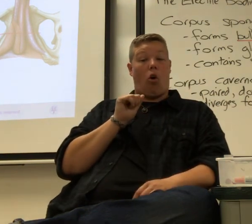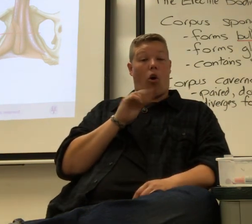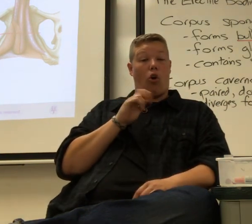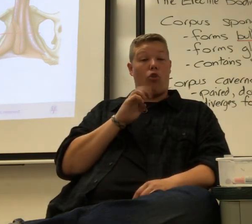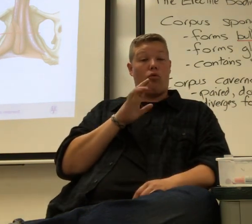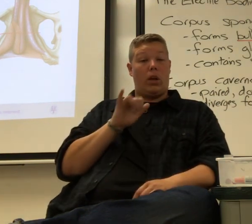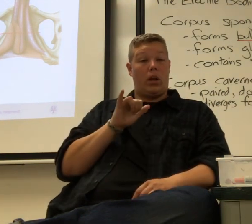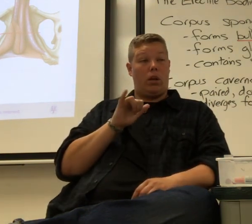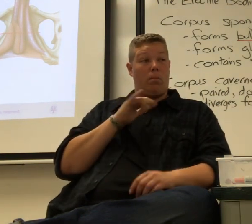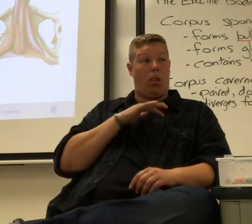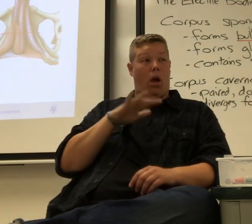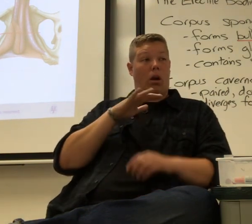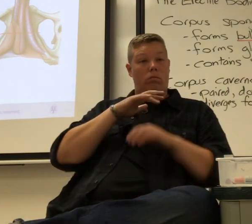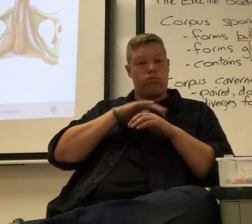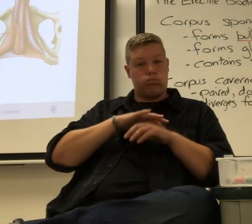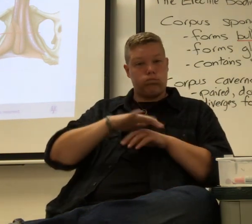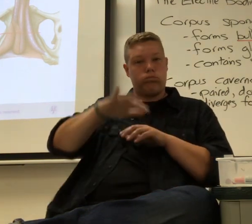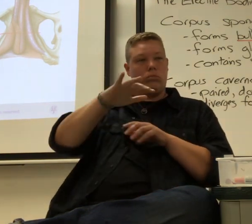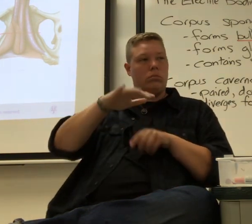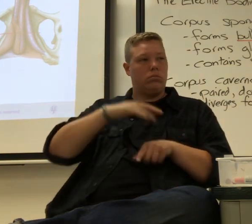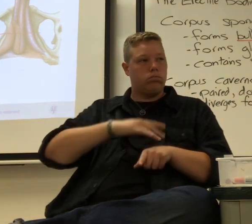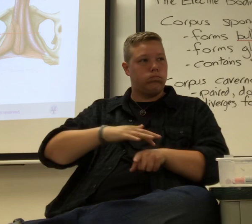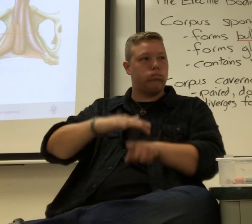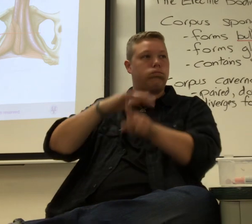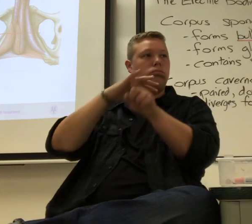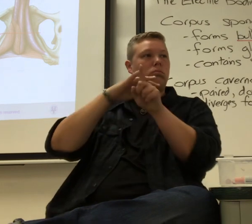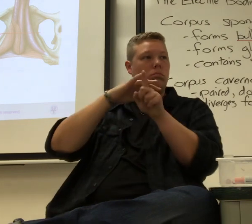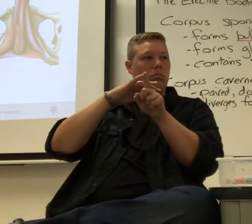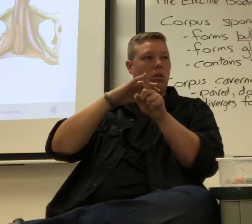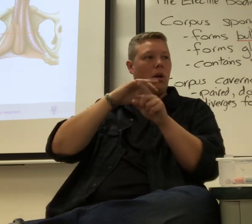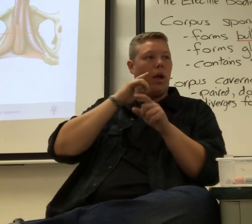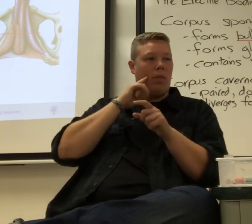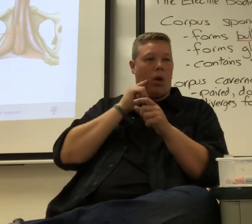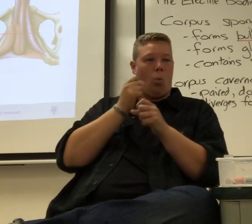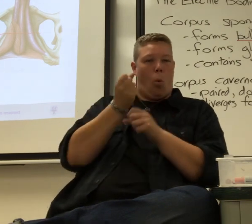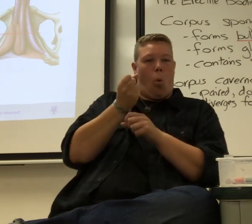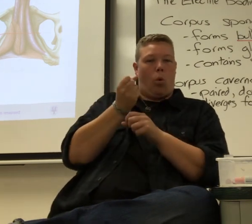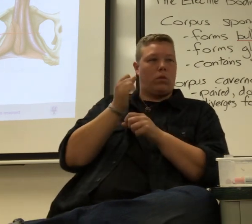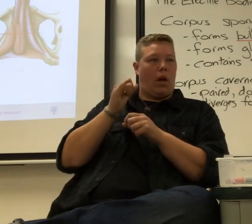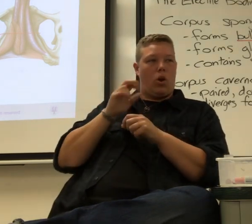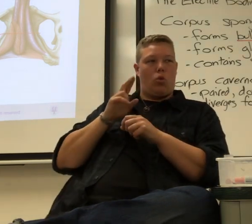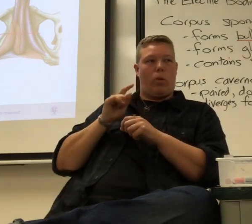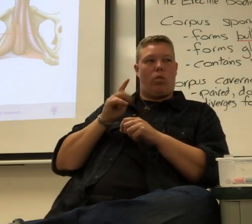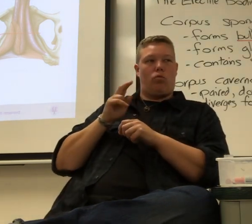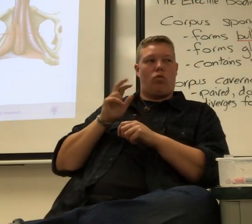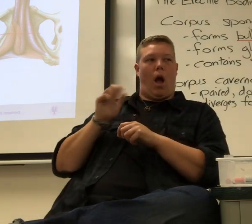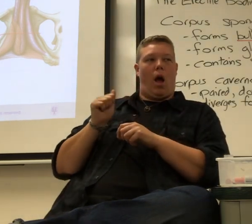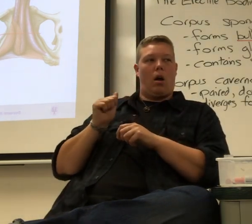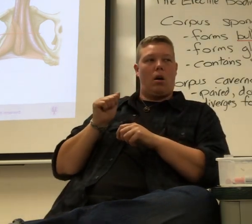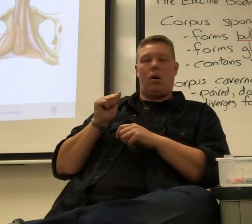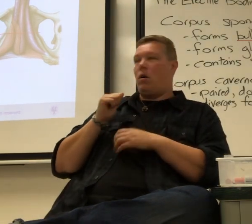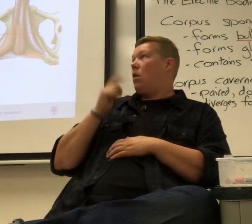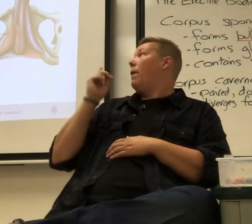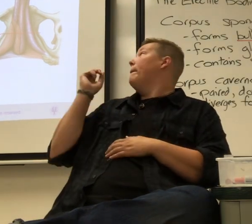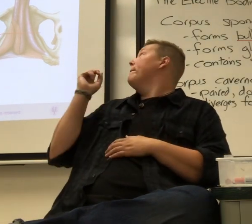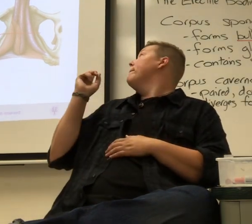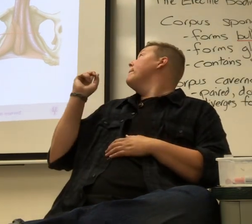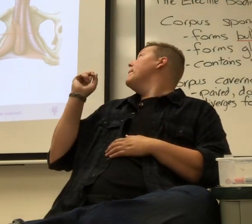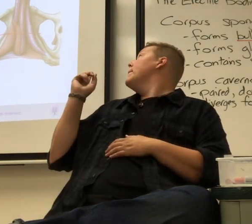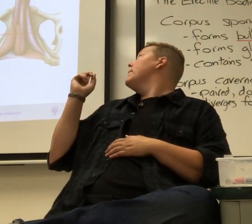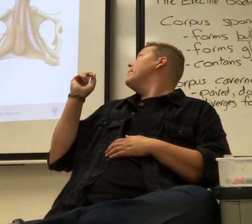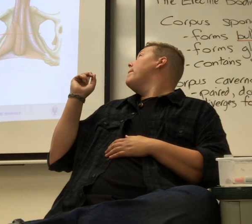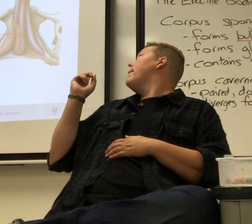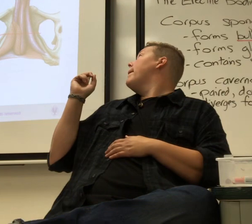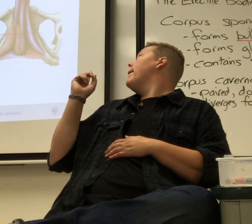the penis with blood during an erection. There, that holds the urethra, the spongy urethra. And notice how the